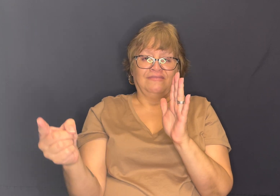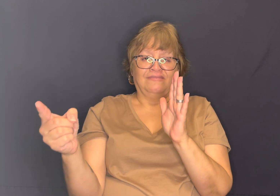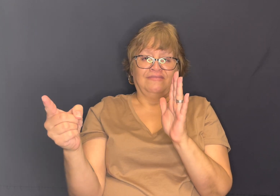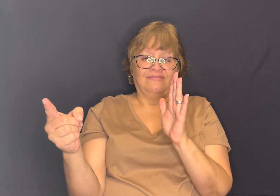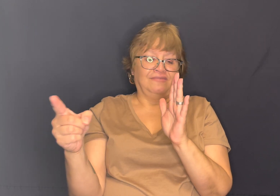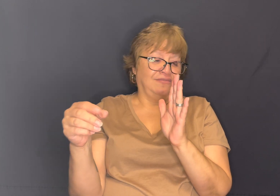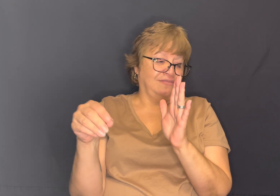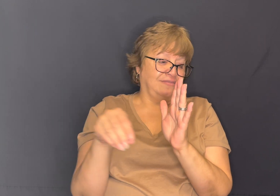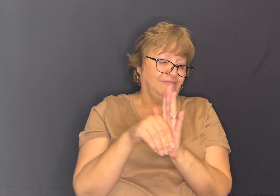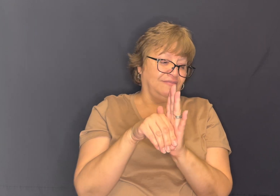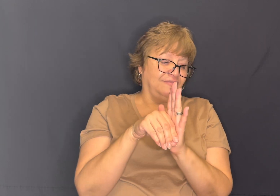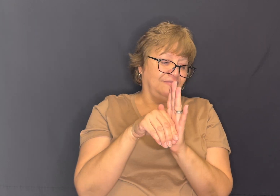1,